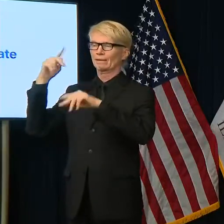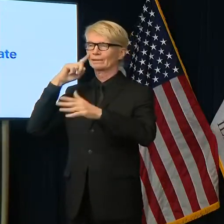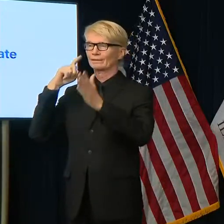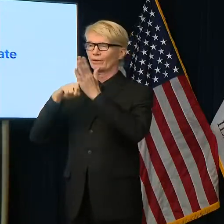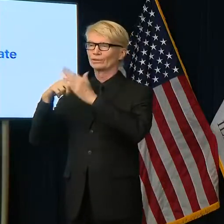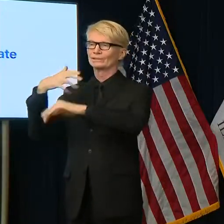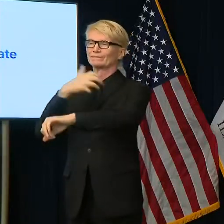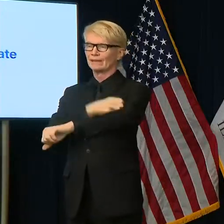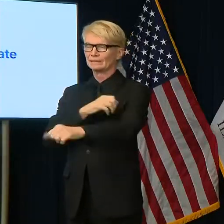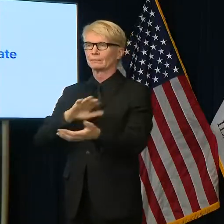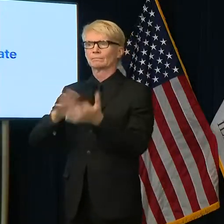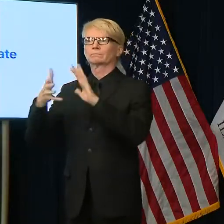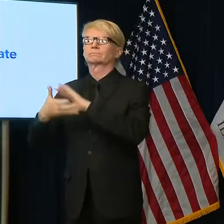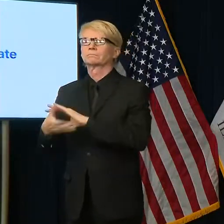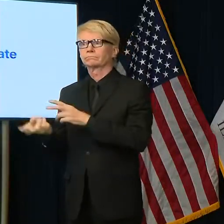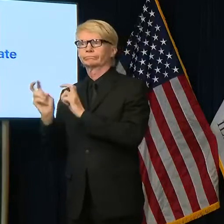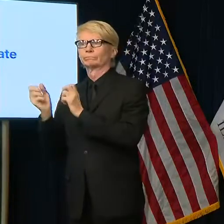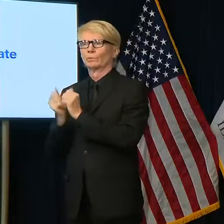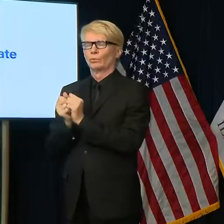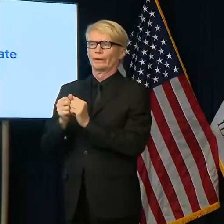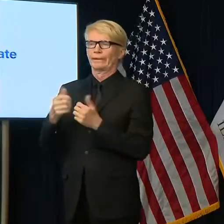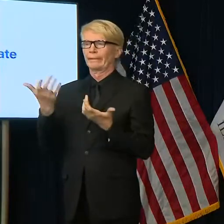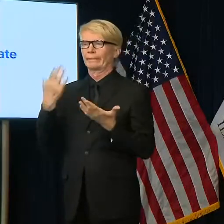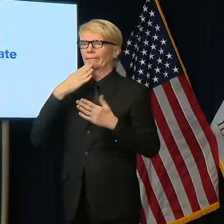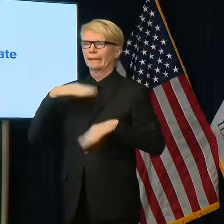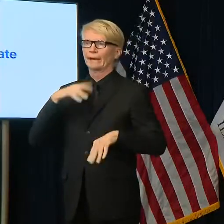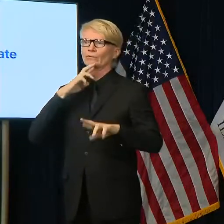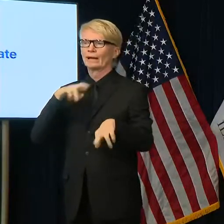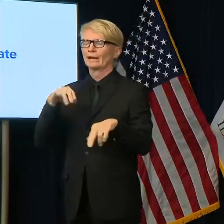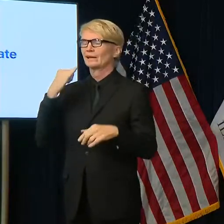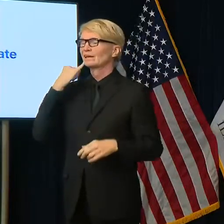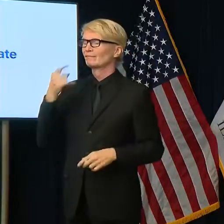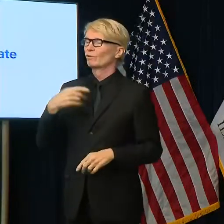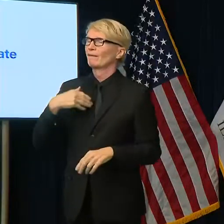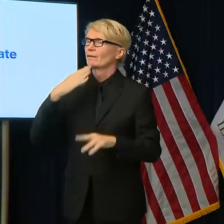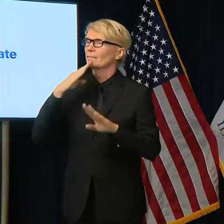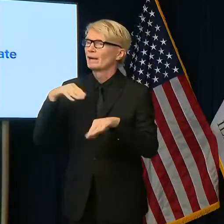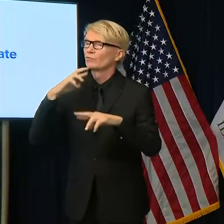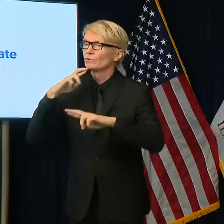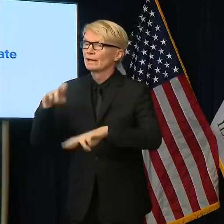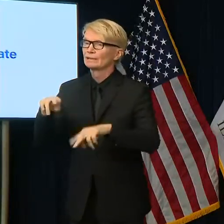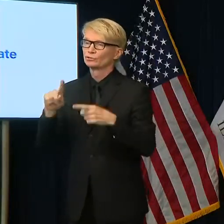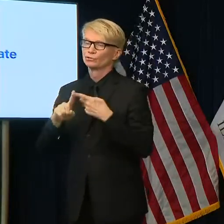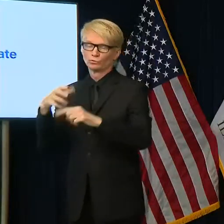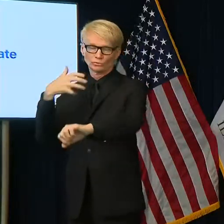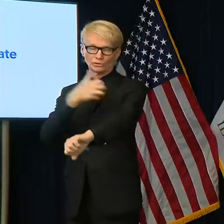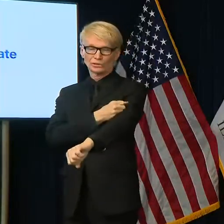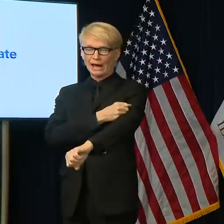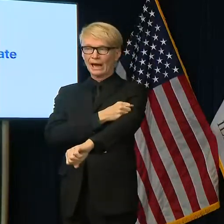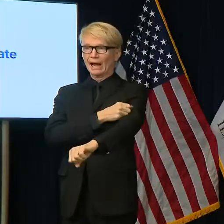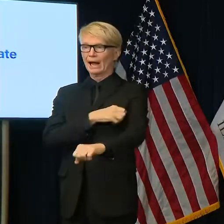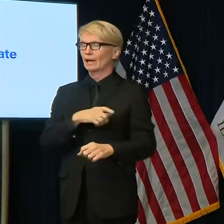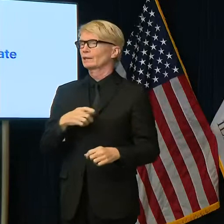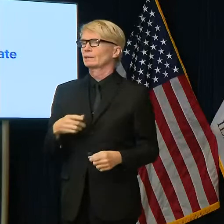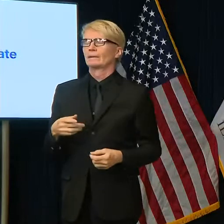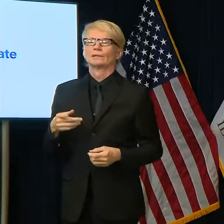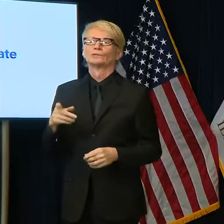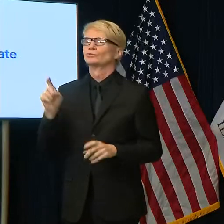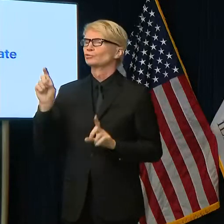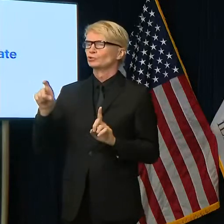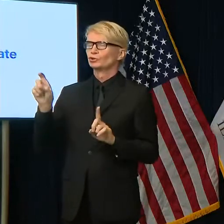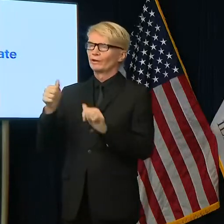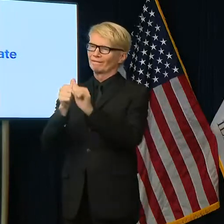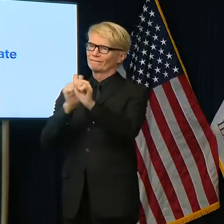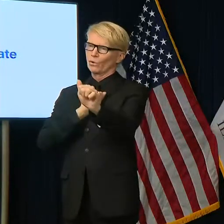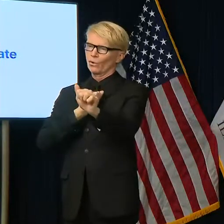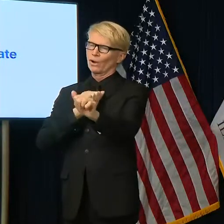will ask people who have a history of anaphylactic reactions maybe not to take it initially until we